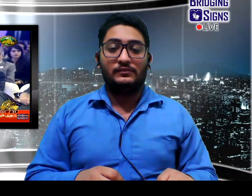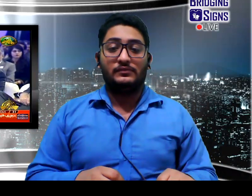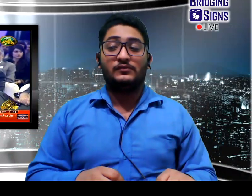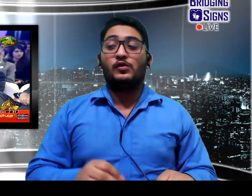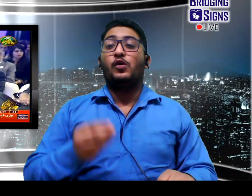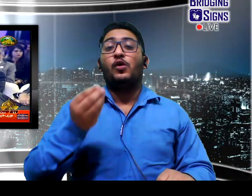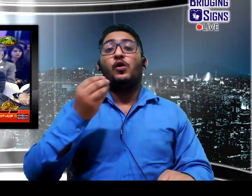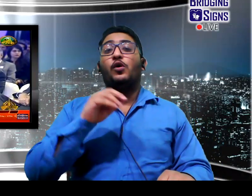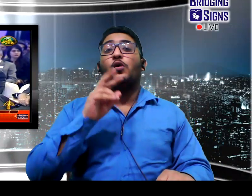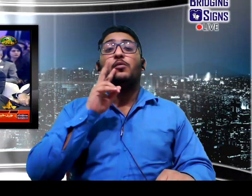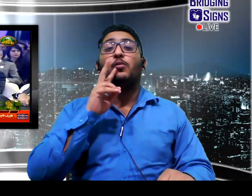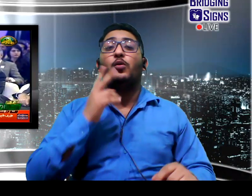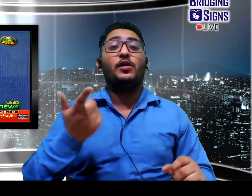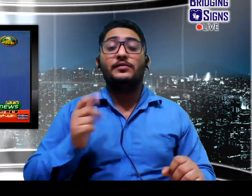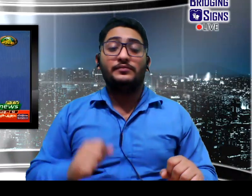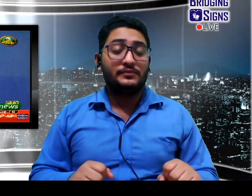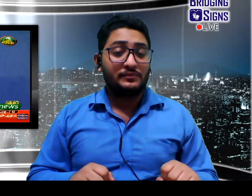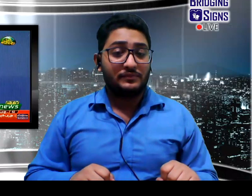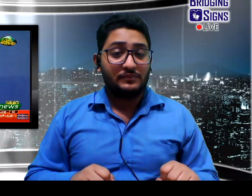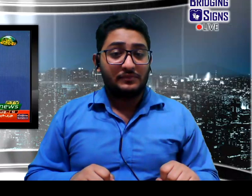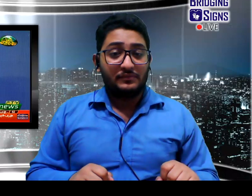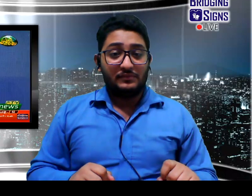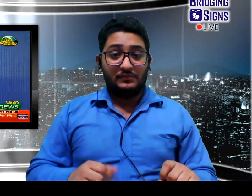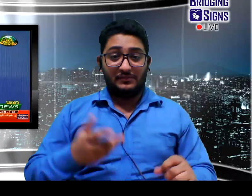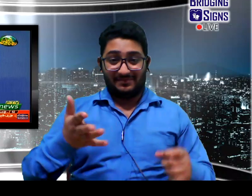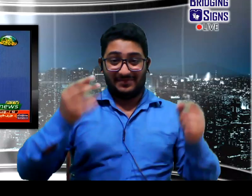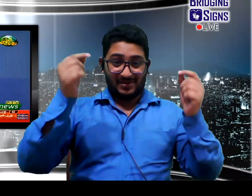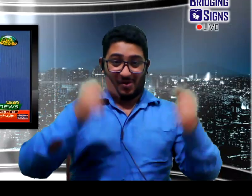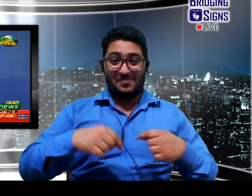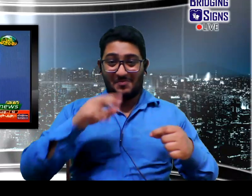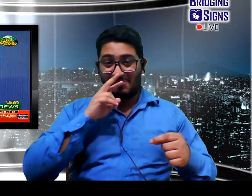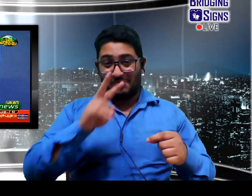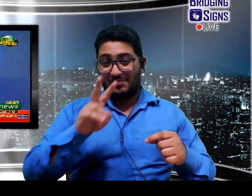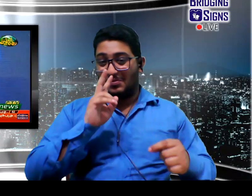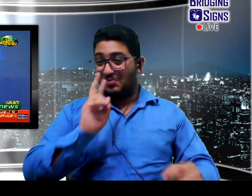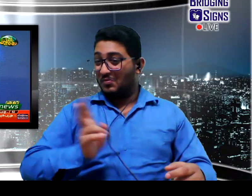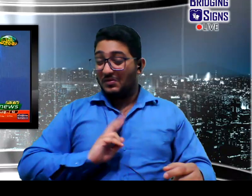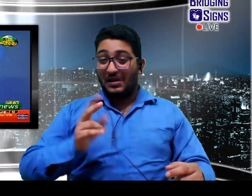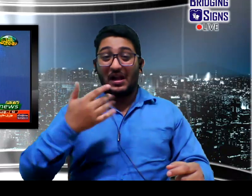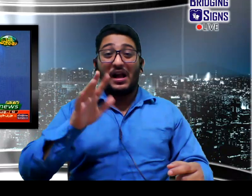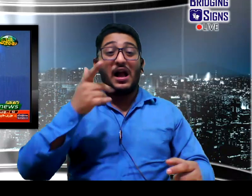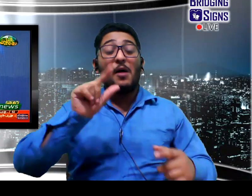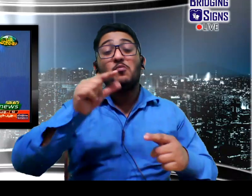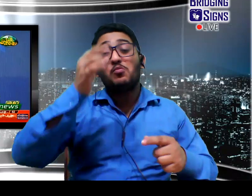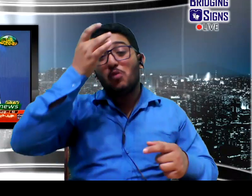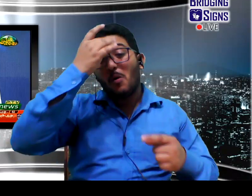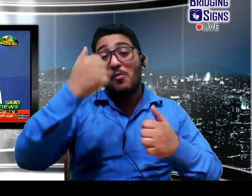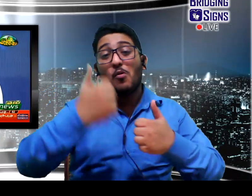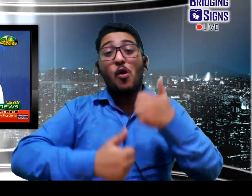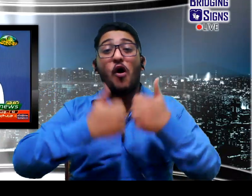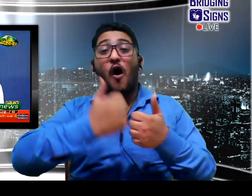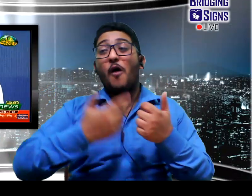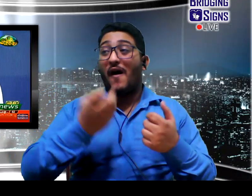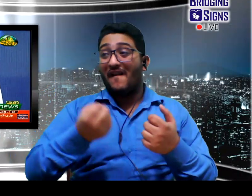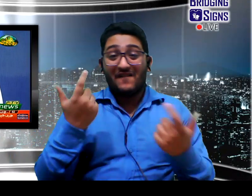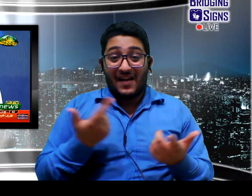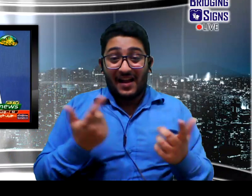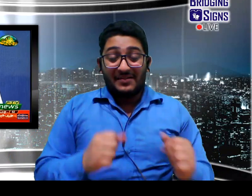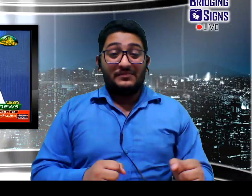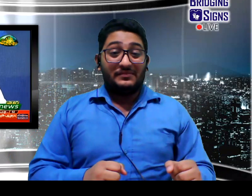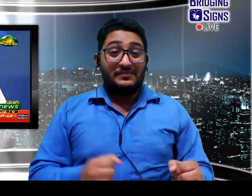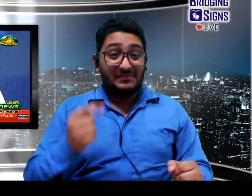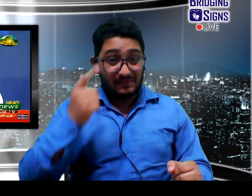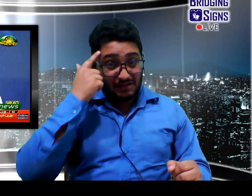And so, as our Commerce Minister said, that the challenge is that we've reached the stage